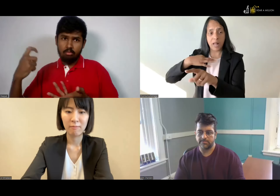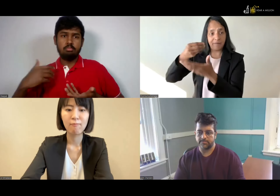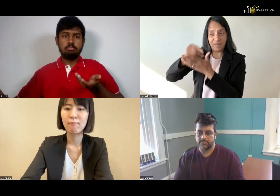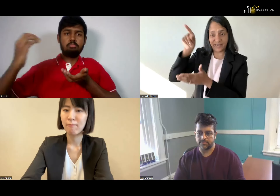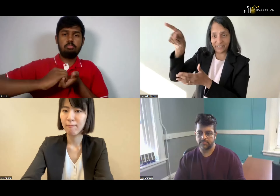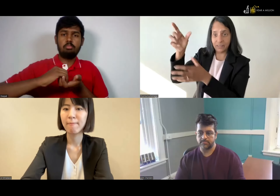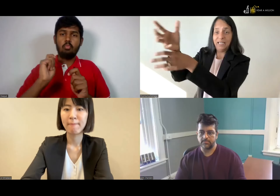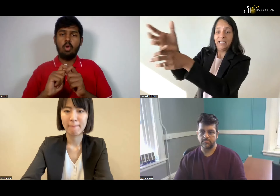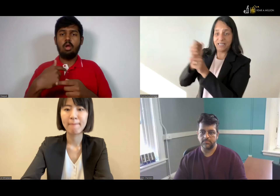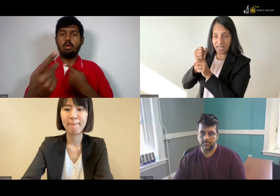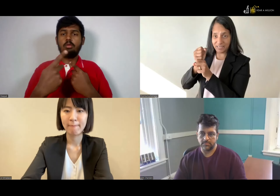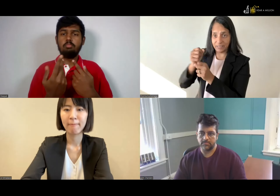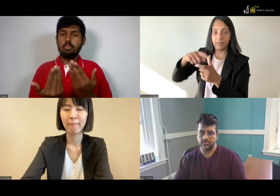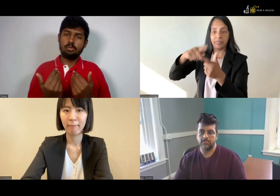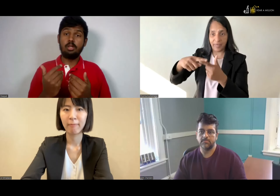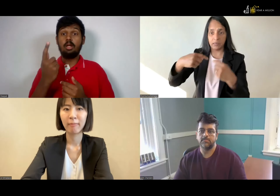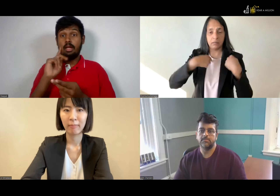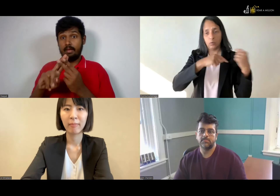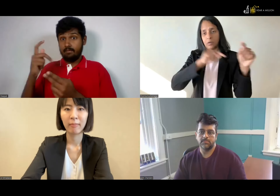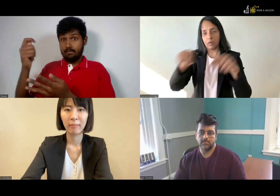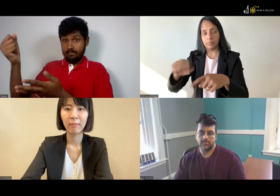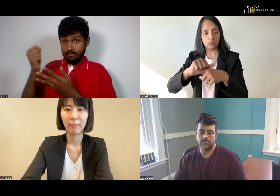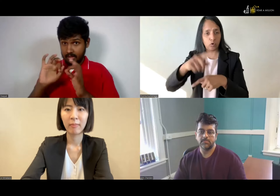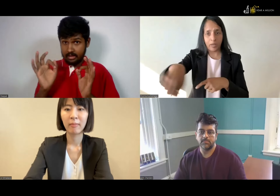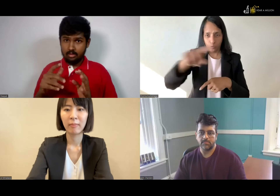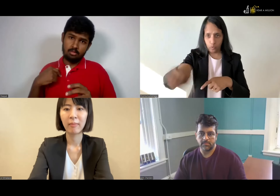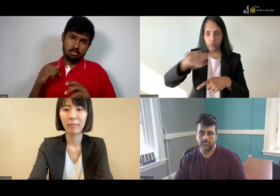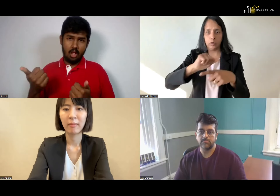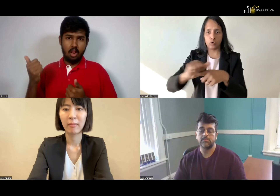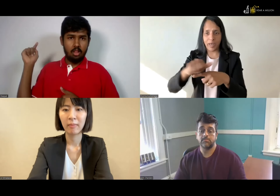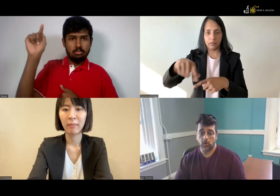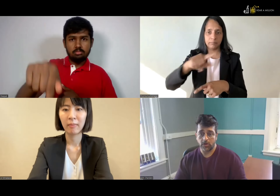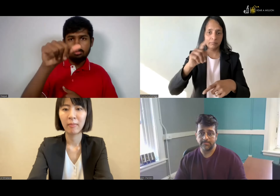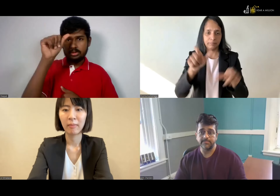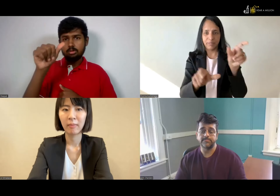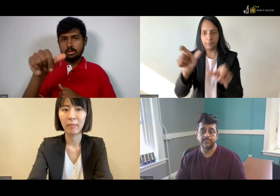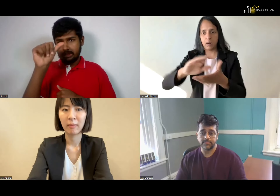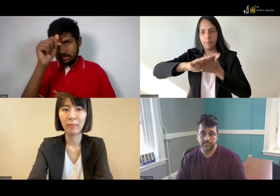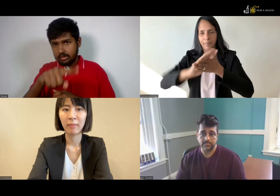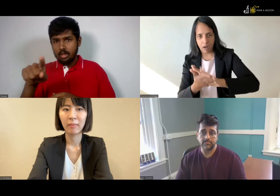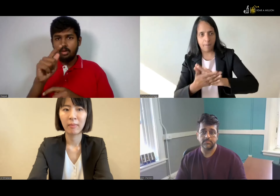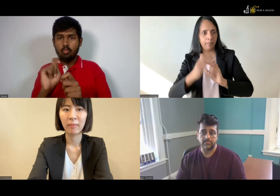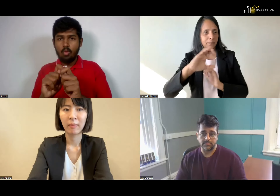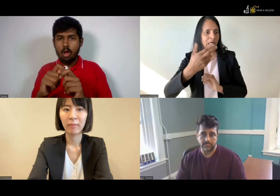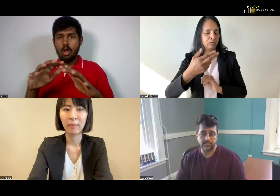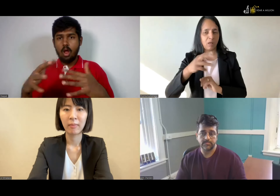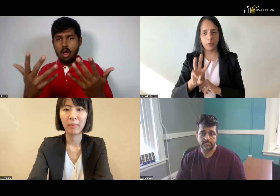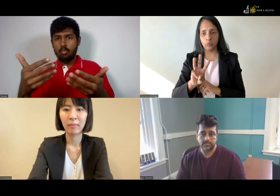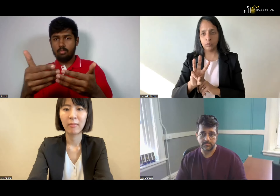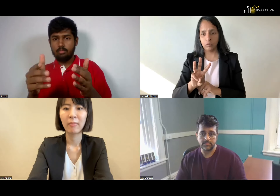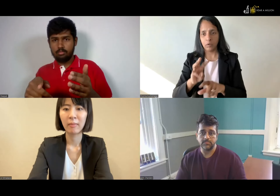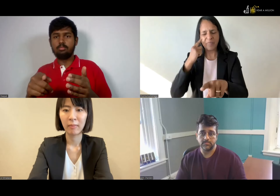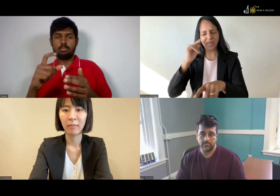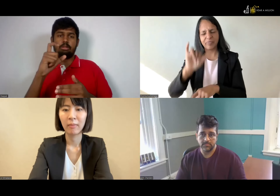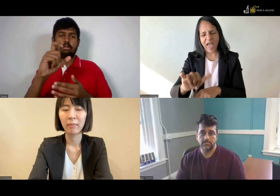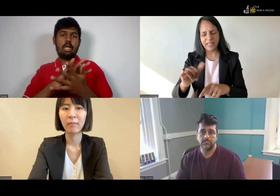grant. Get that grant, and then I can come and train you guys, you people, to become like community health